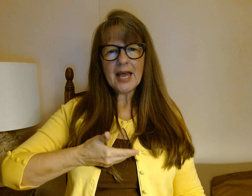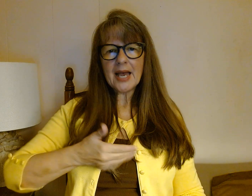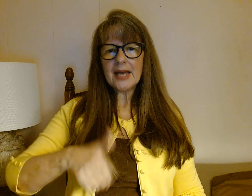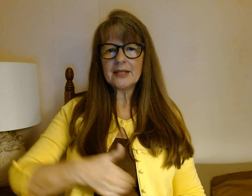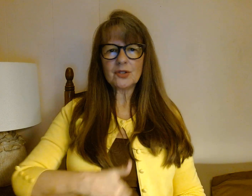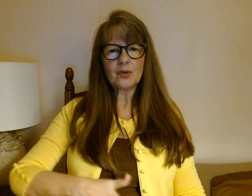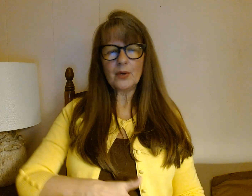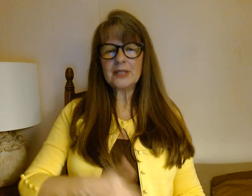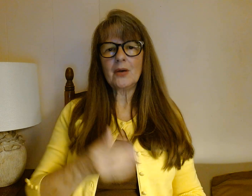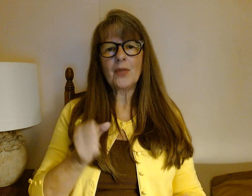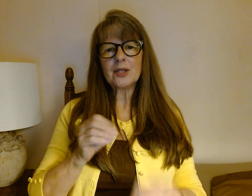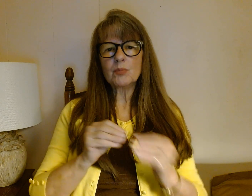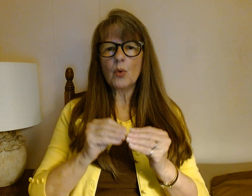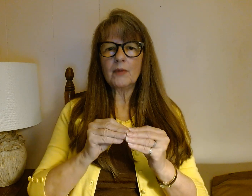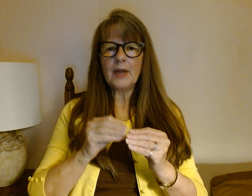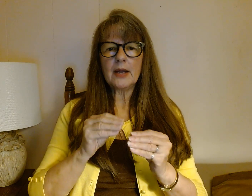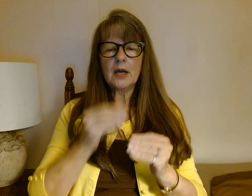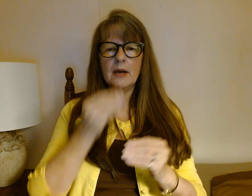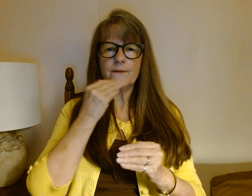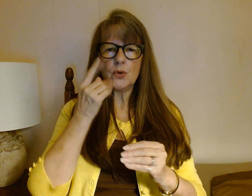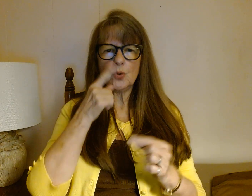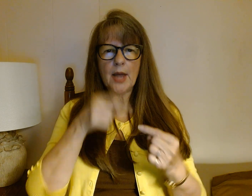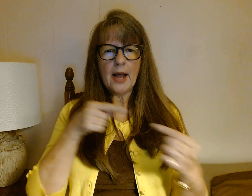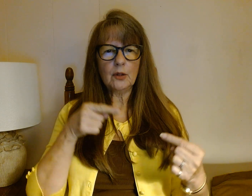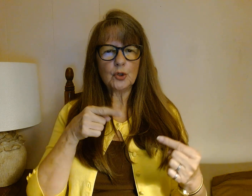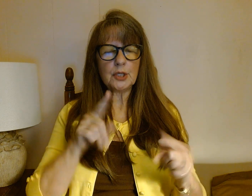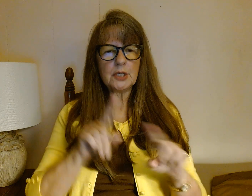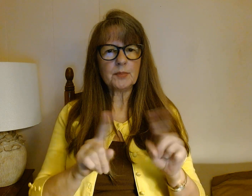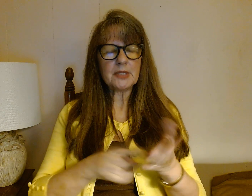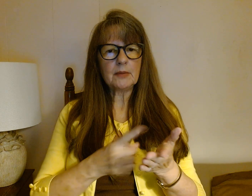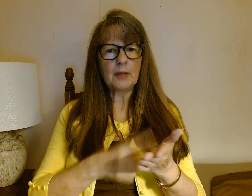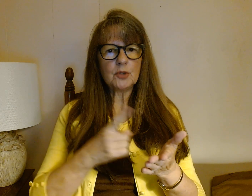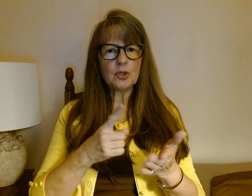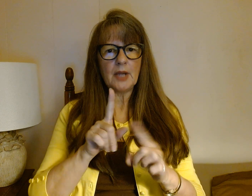upset, so that's more of like a food allergies, but sometimes you can't,